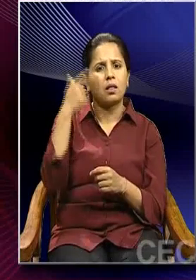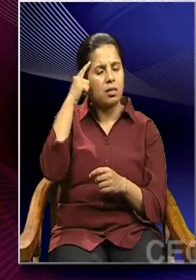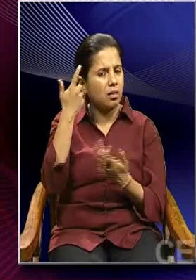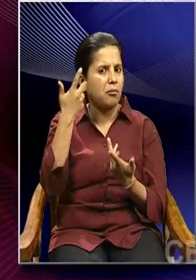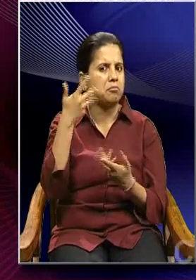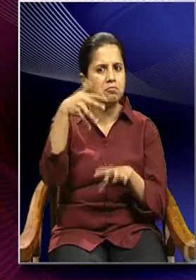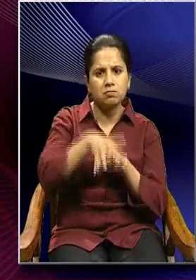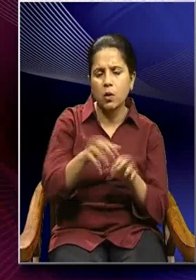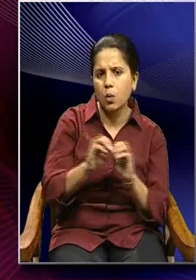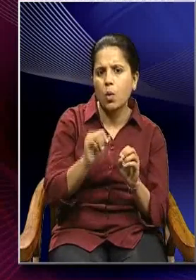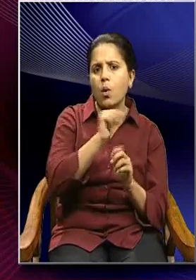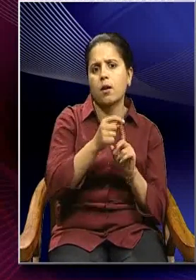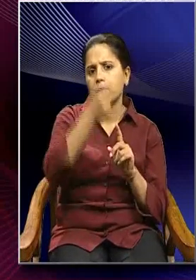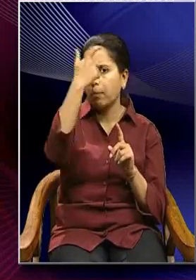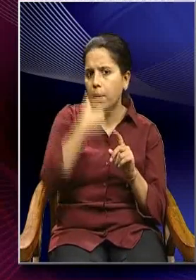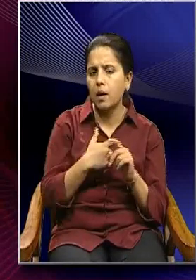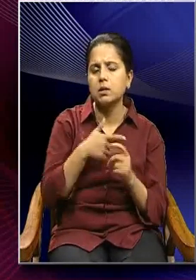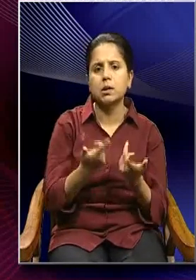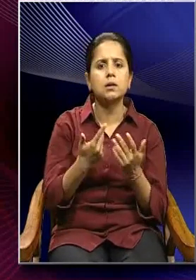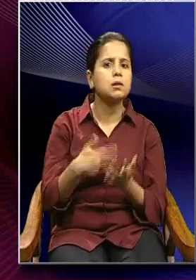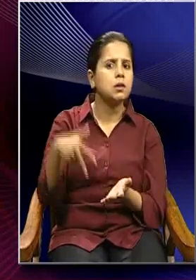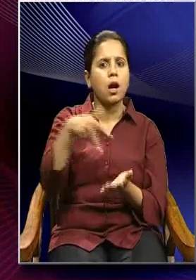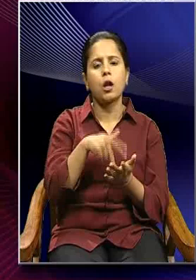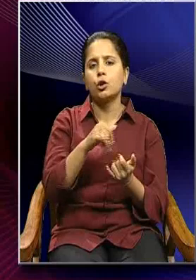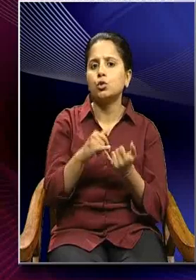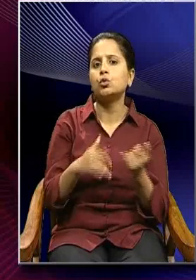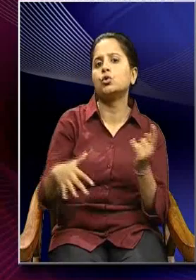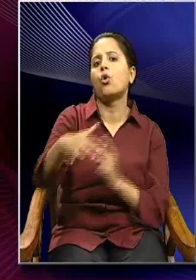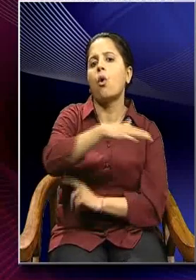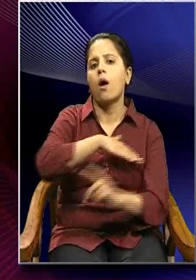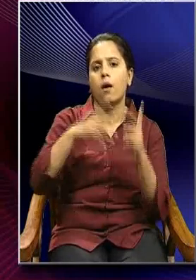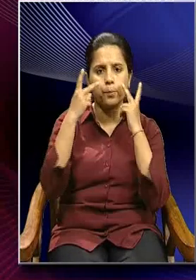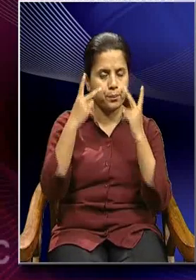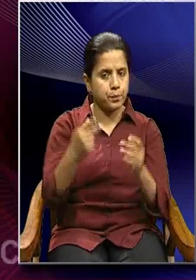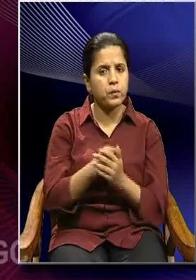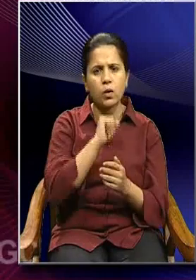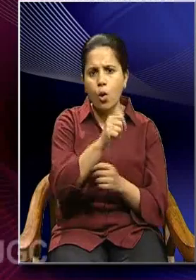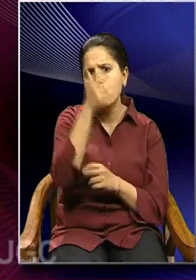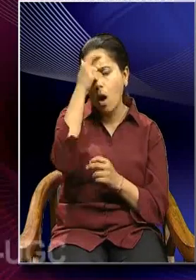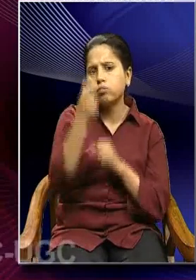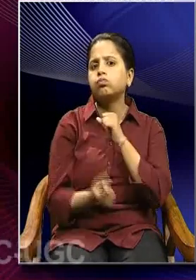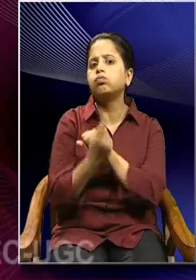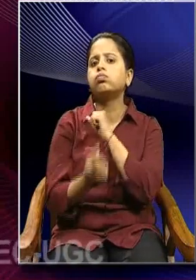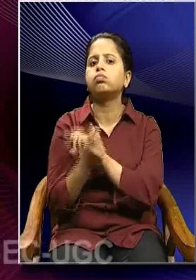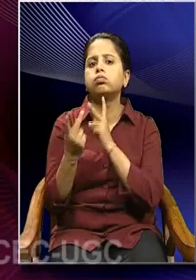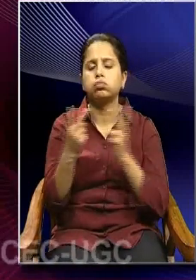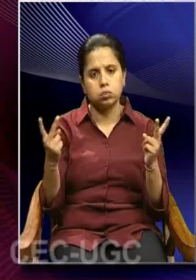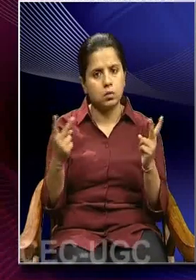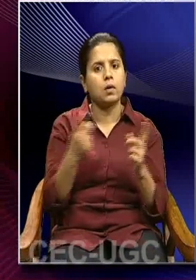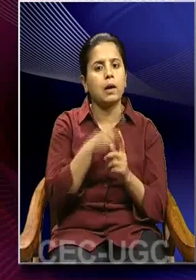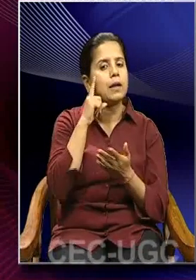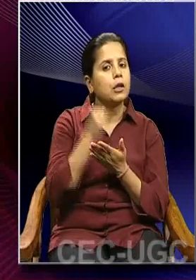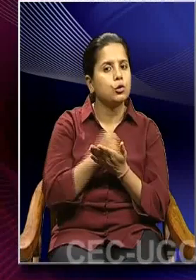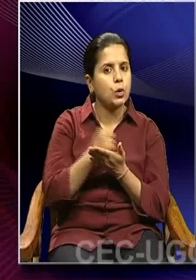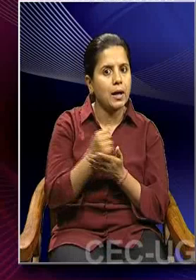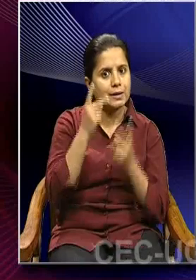their own personal standing within the society, or their own problems with which they were trying to